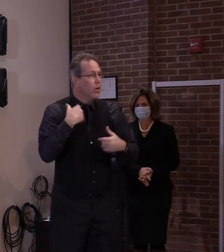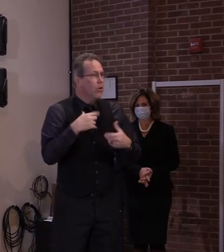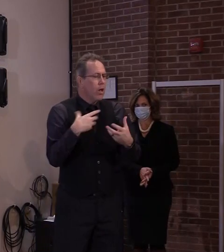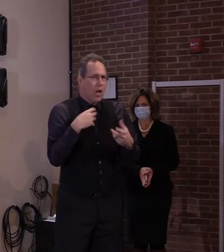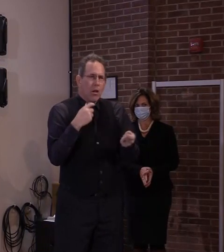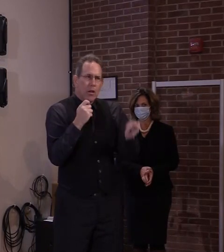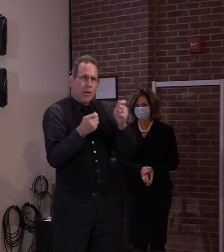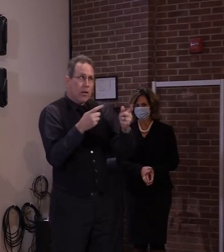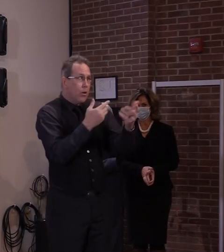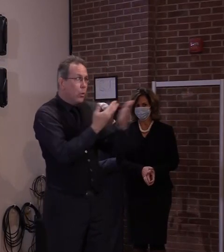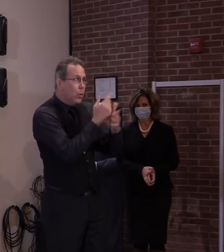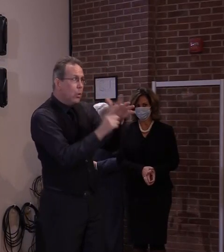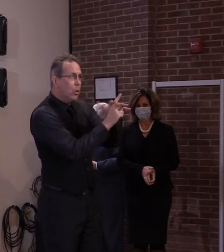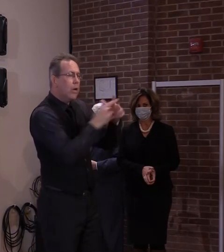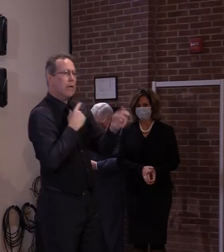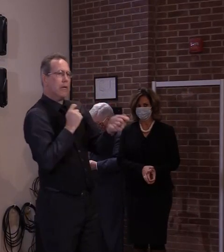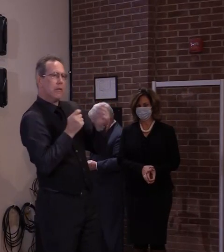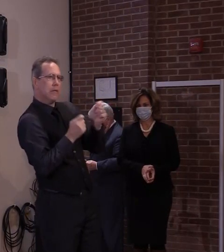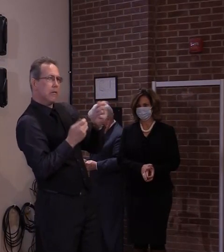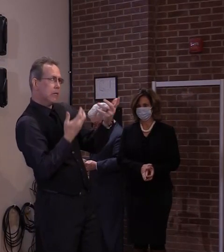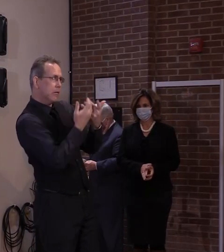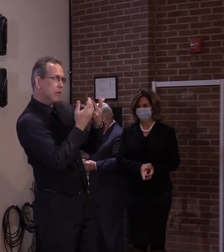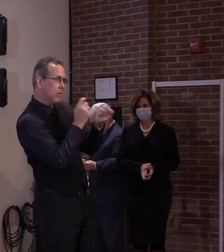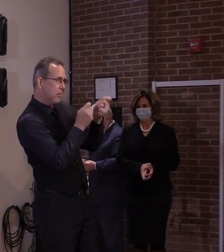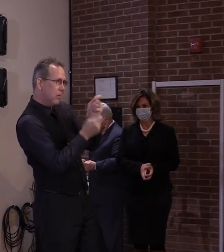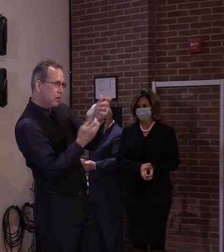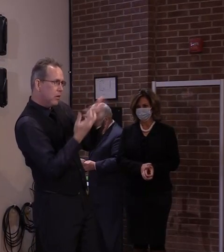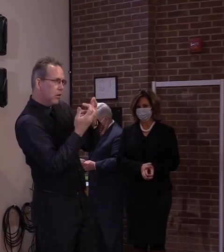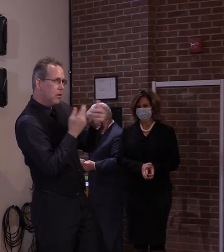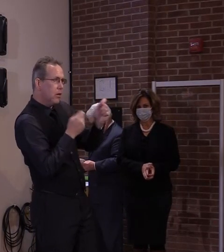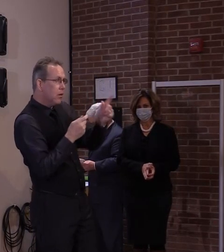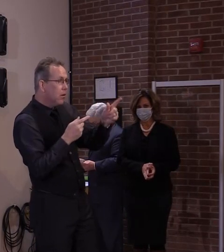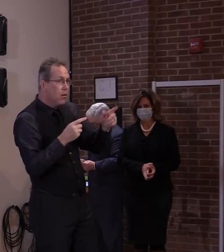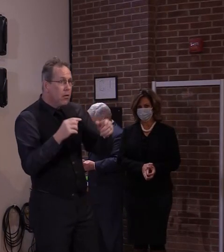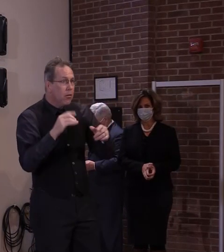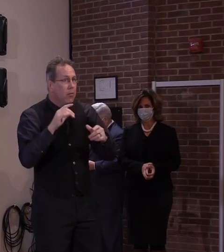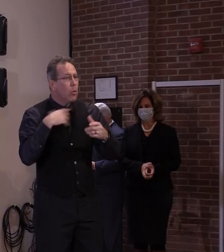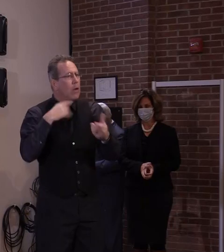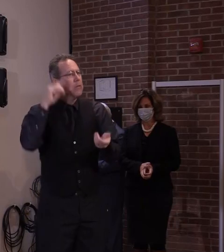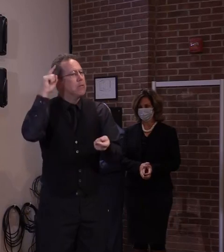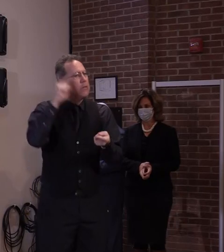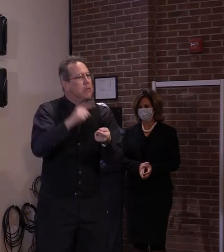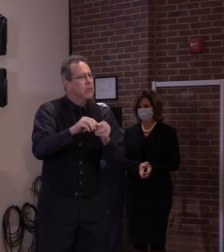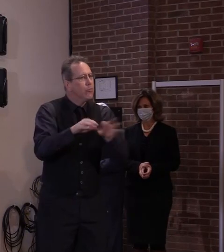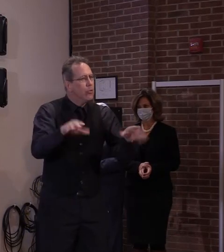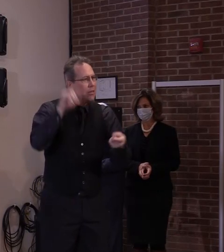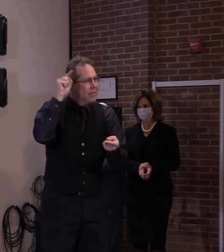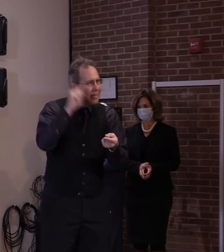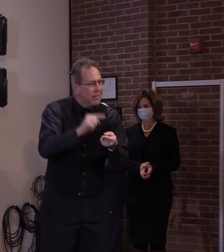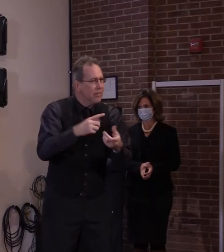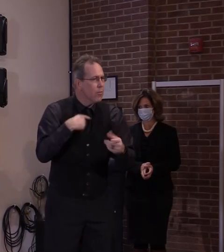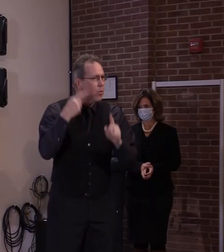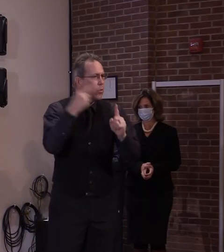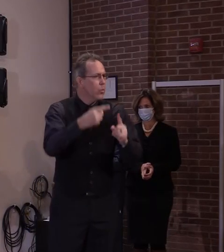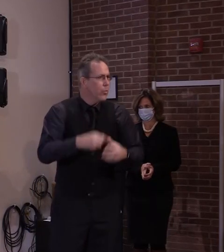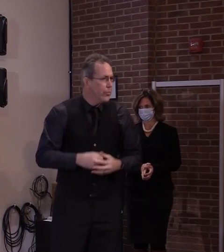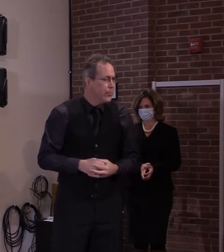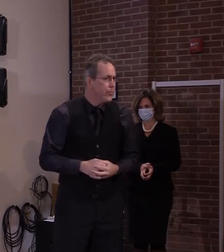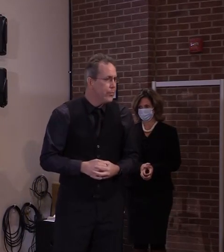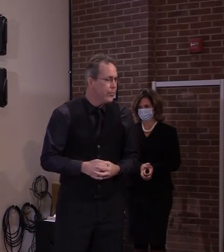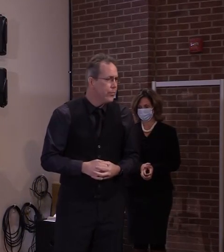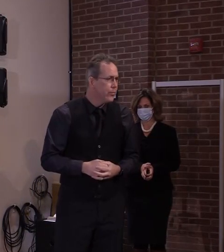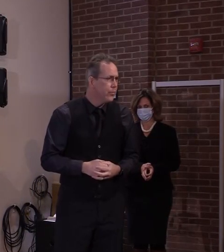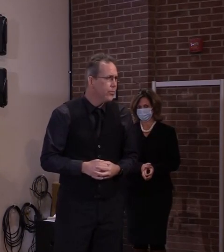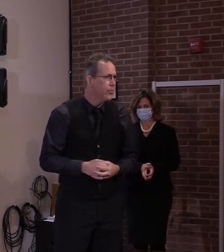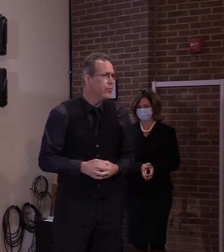and transform from pandemic to endemic eventually here. And this might get us there, but again,